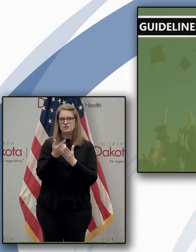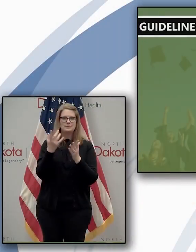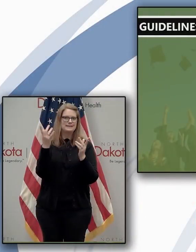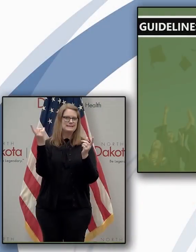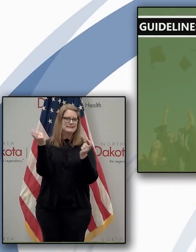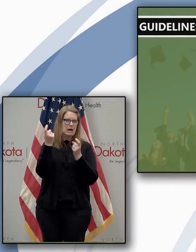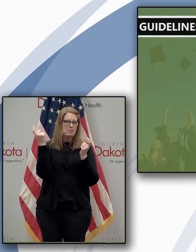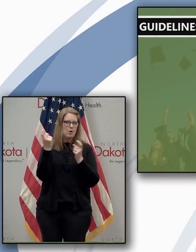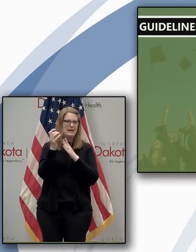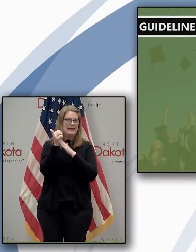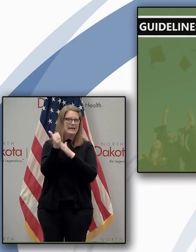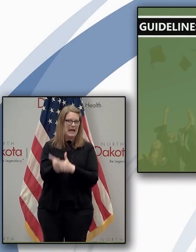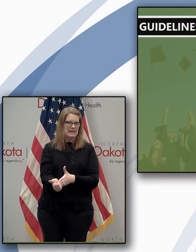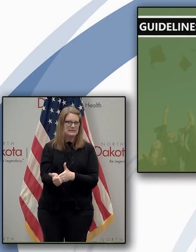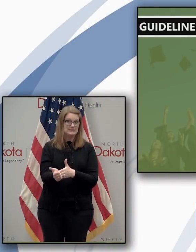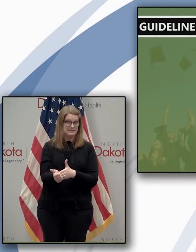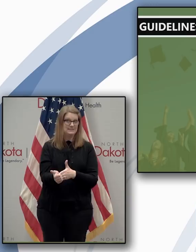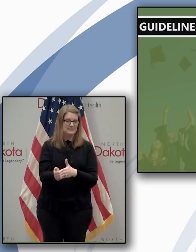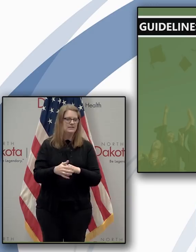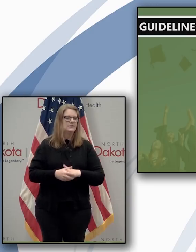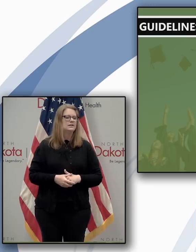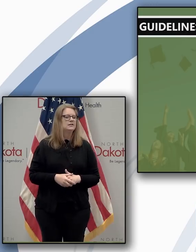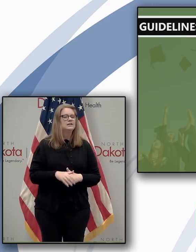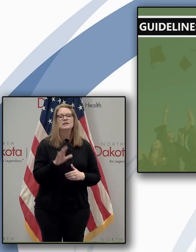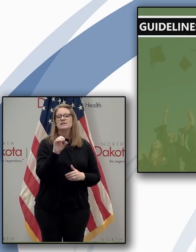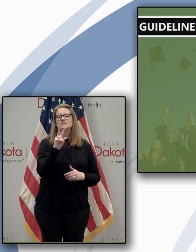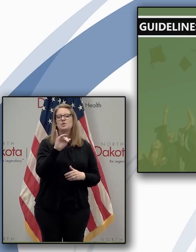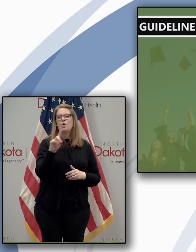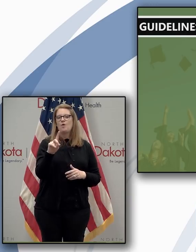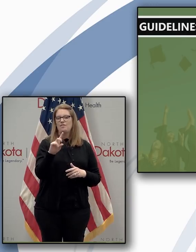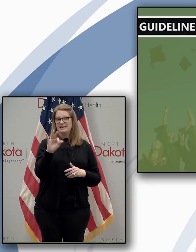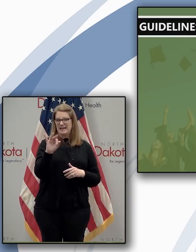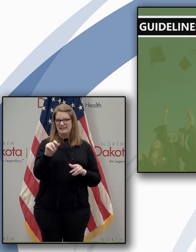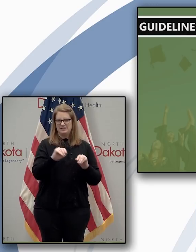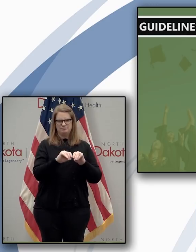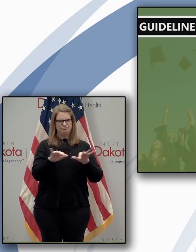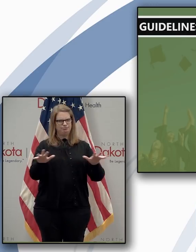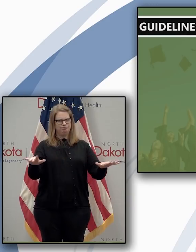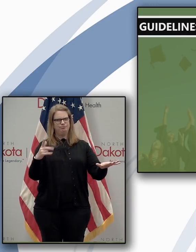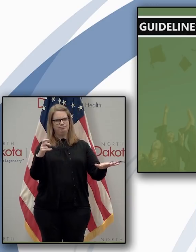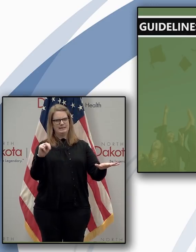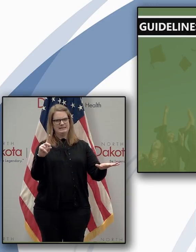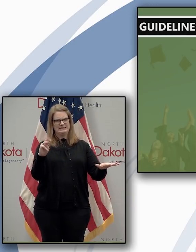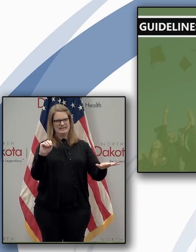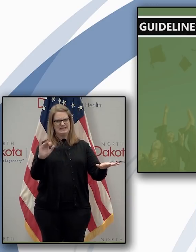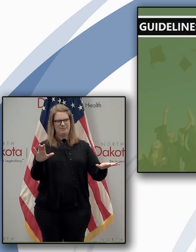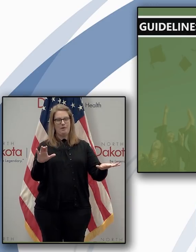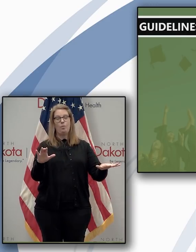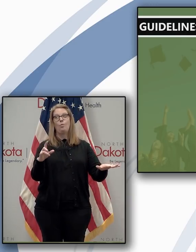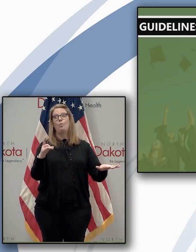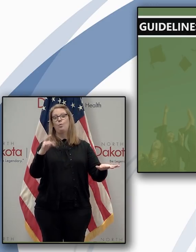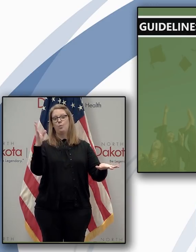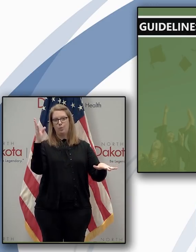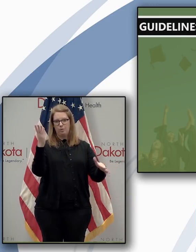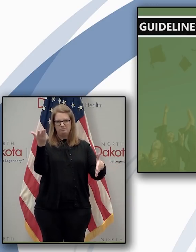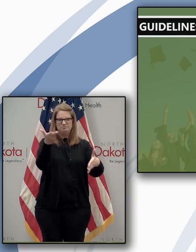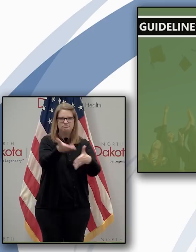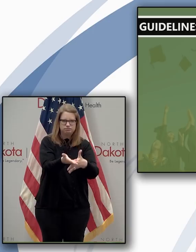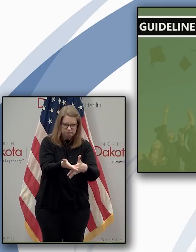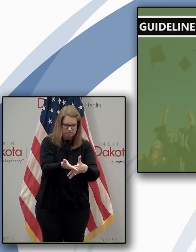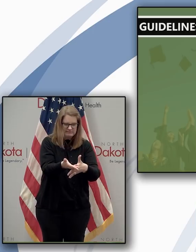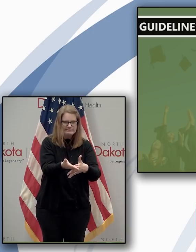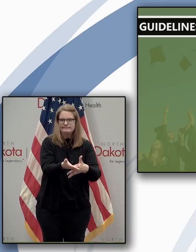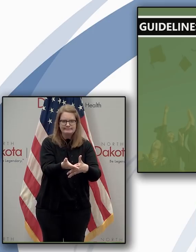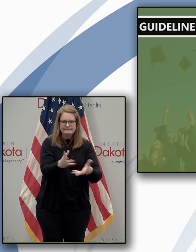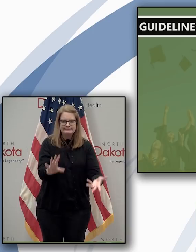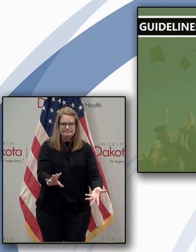Ceremony Guidance. This COVID-19 pandemic has caused, as we have said many times, unprecedented disruption to our students